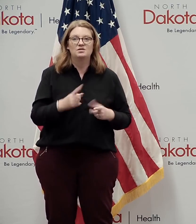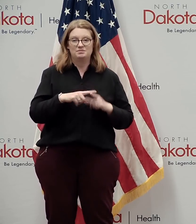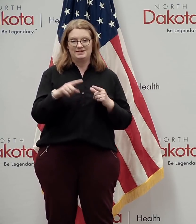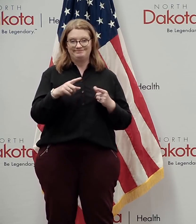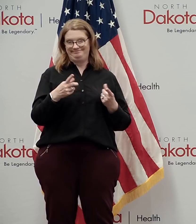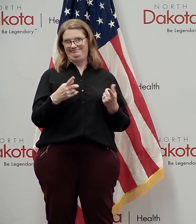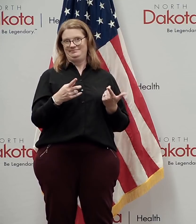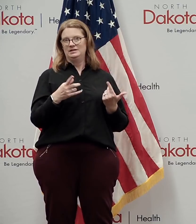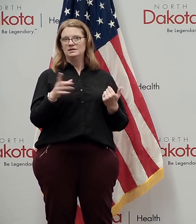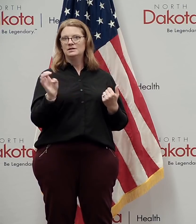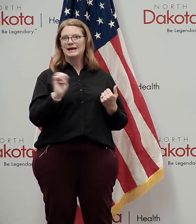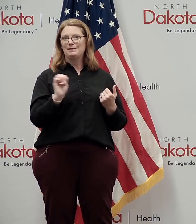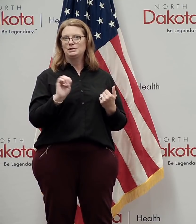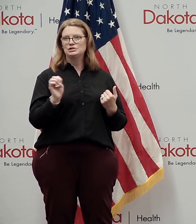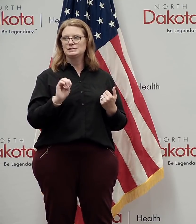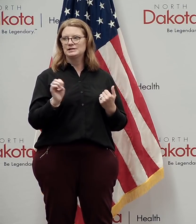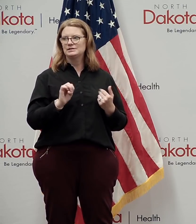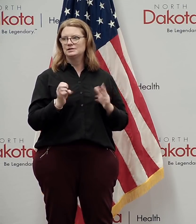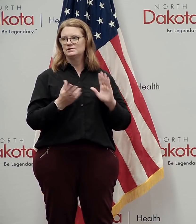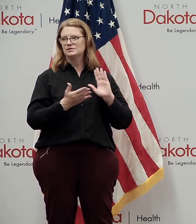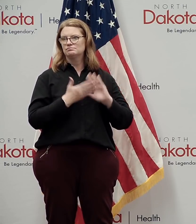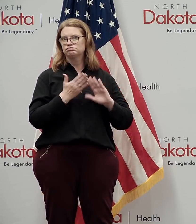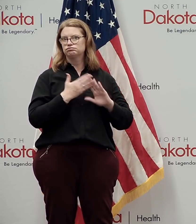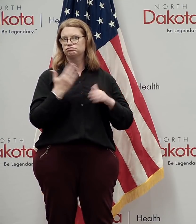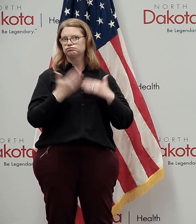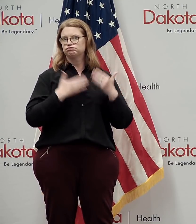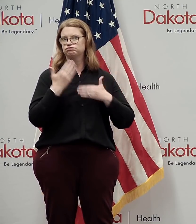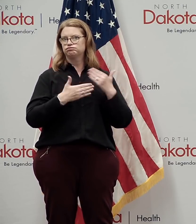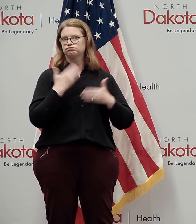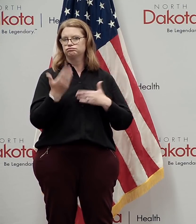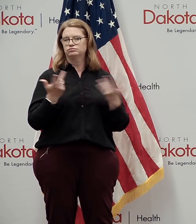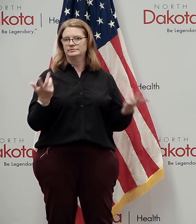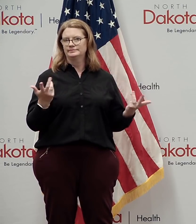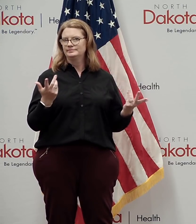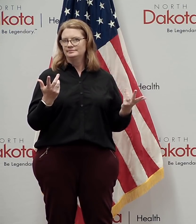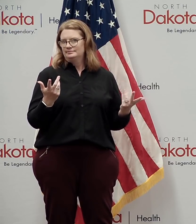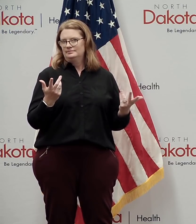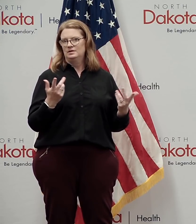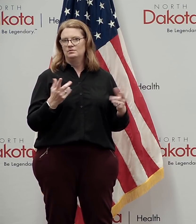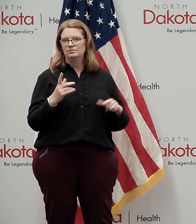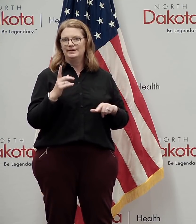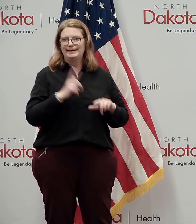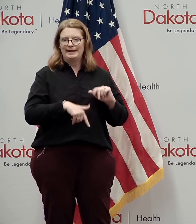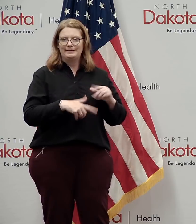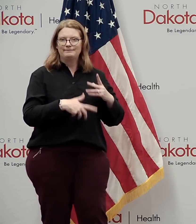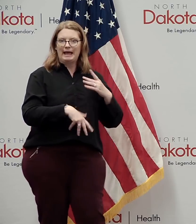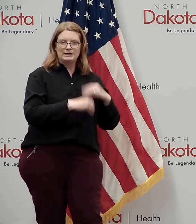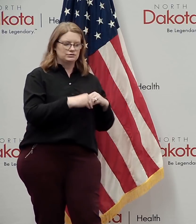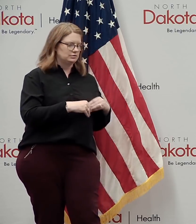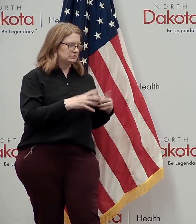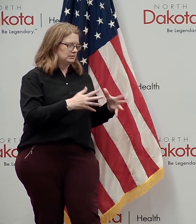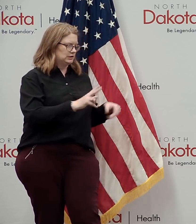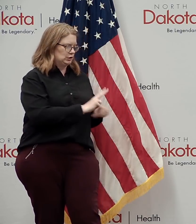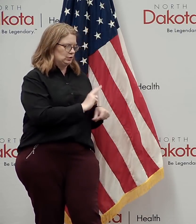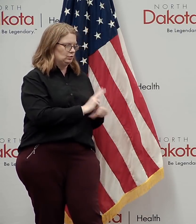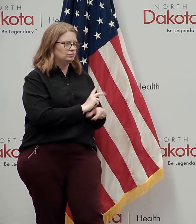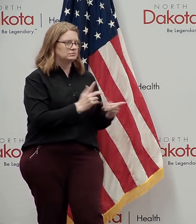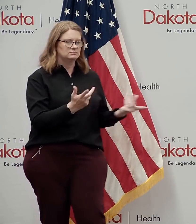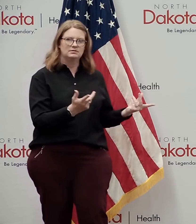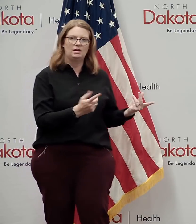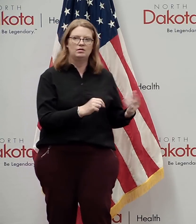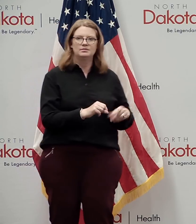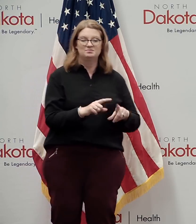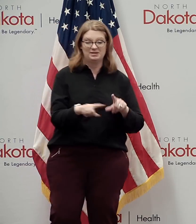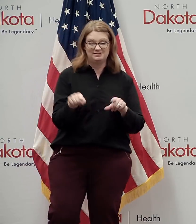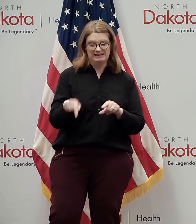emergencies. You run full speed ahead. We don't have an option to sort of have spare machines sitting around. So we're going to have these, but again,